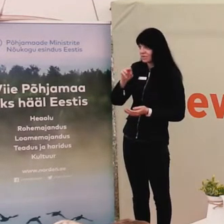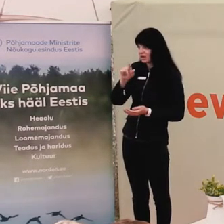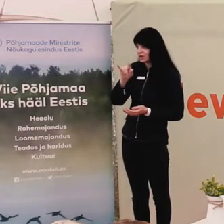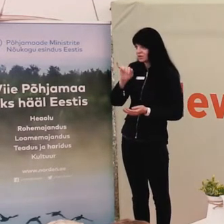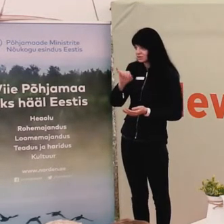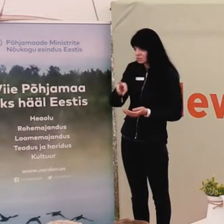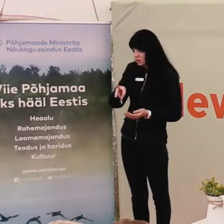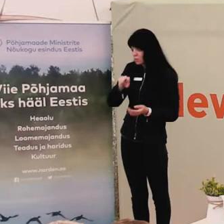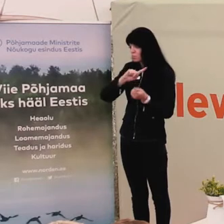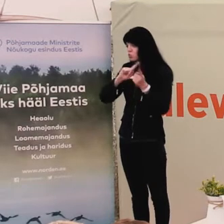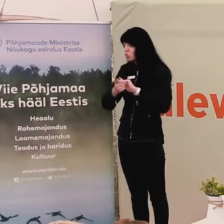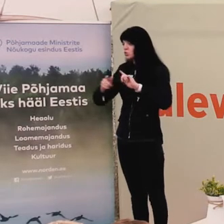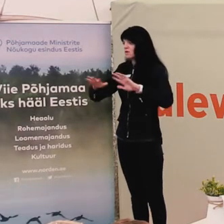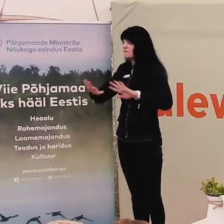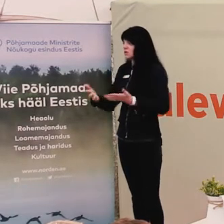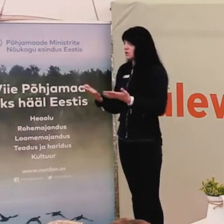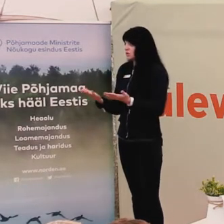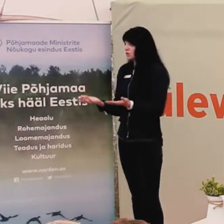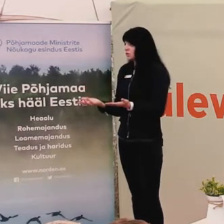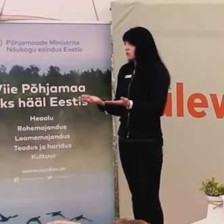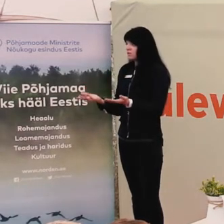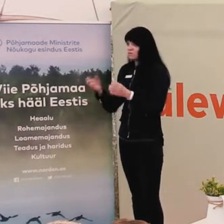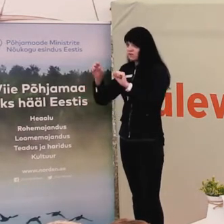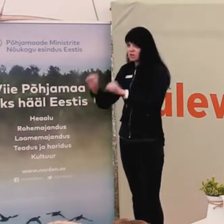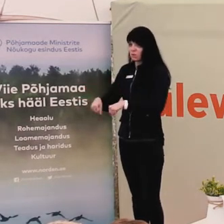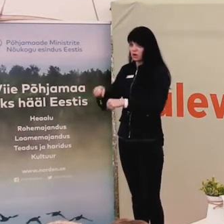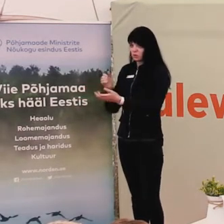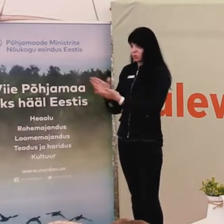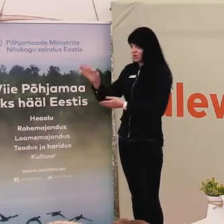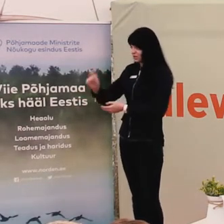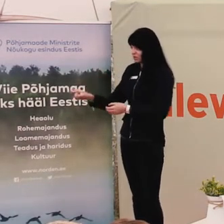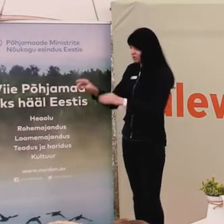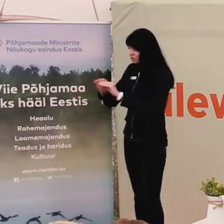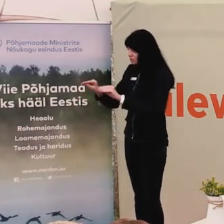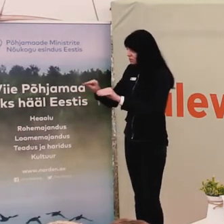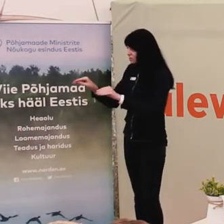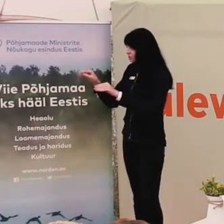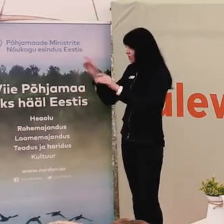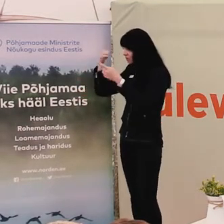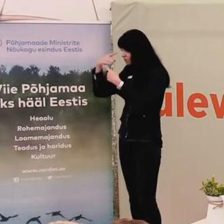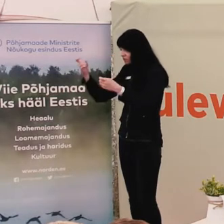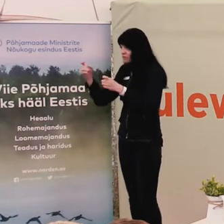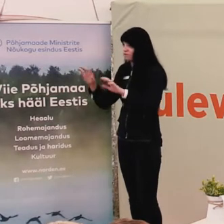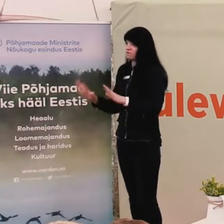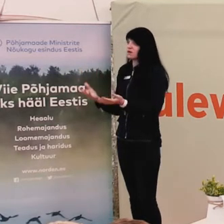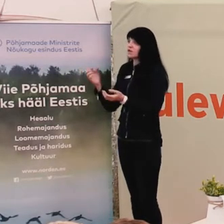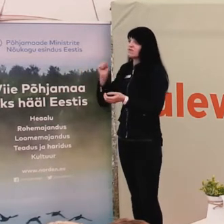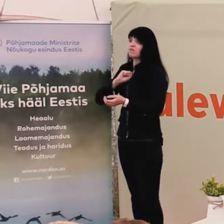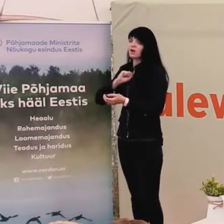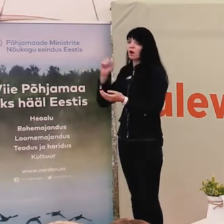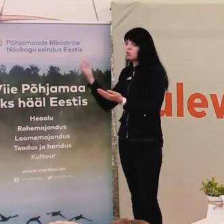way current politicians think and the policies they enact? Or do we need a whole new generation